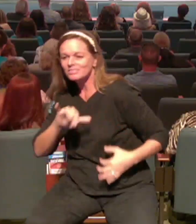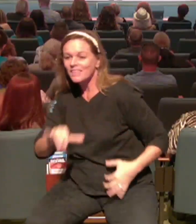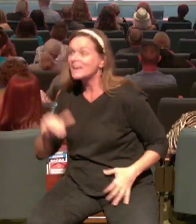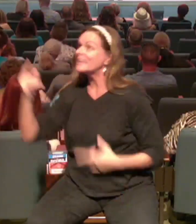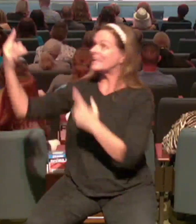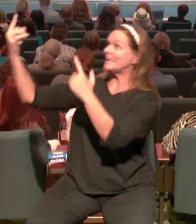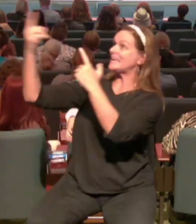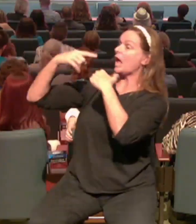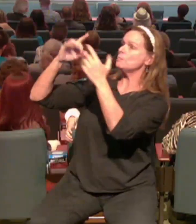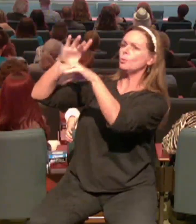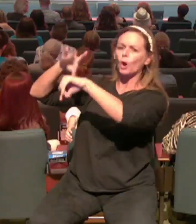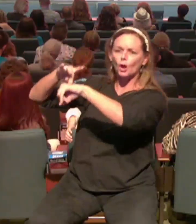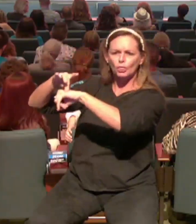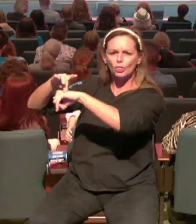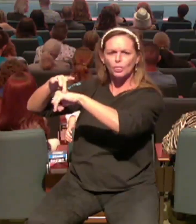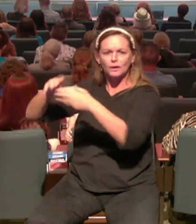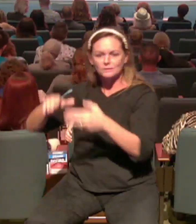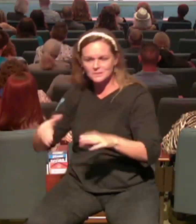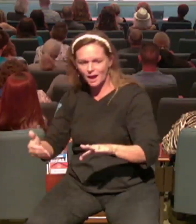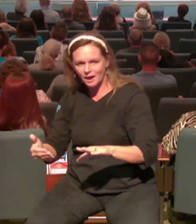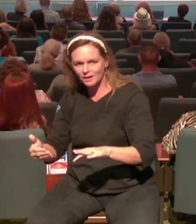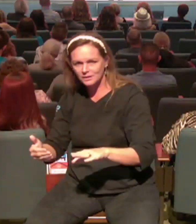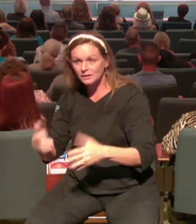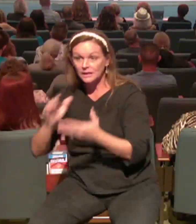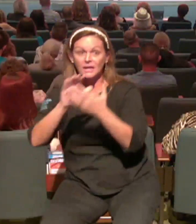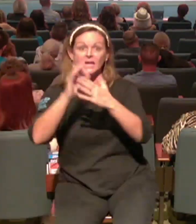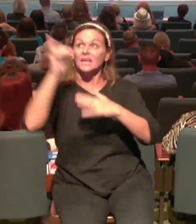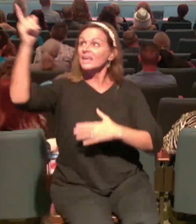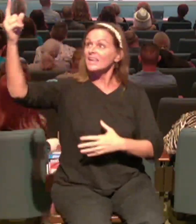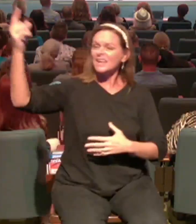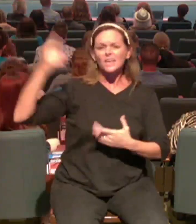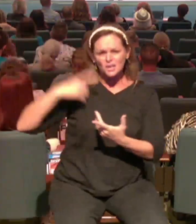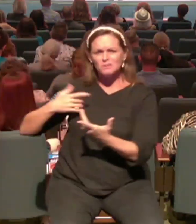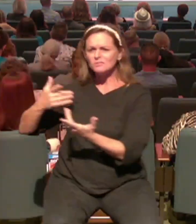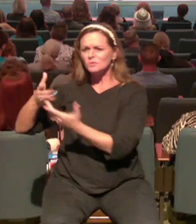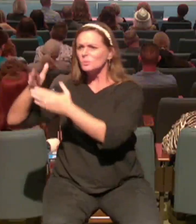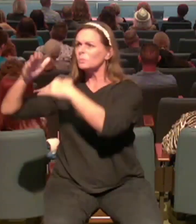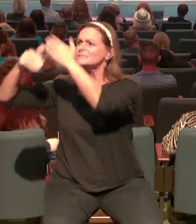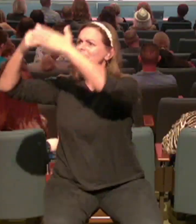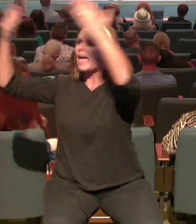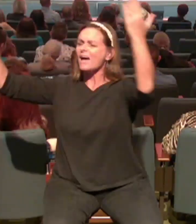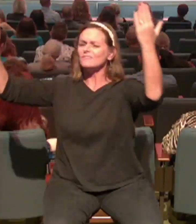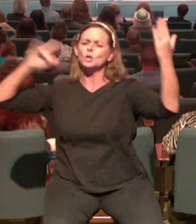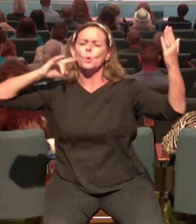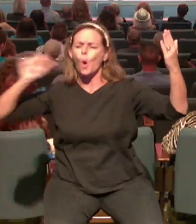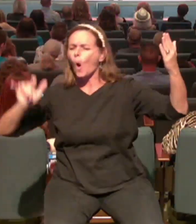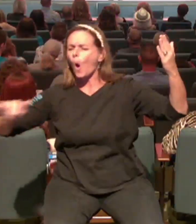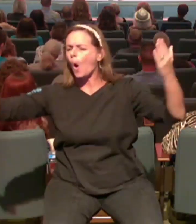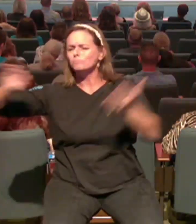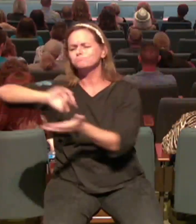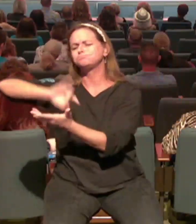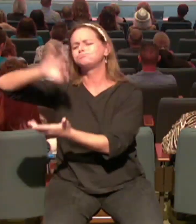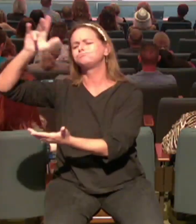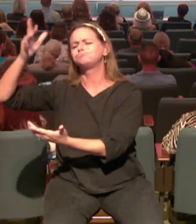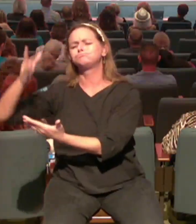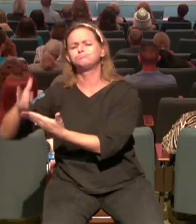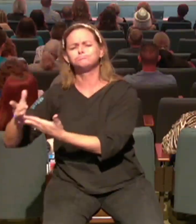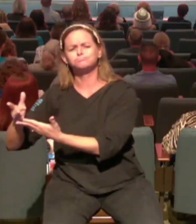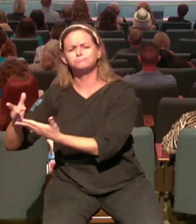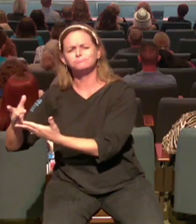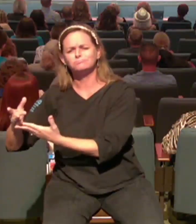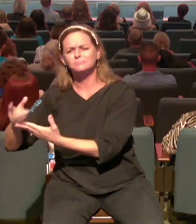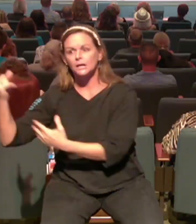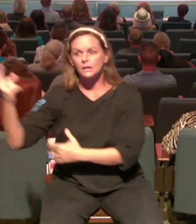poor so that we could become rich. He became sin so that we could become the righteousness of God. He stooped,